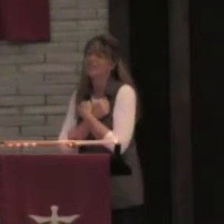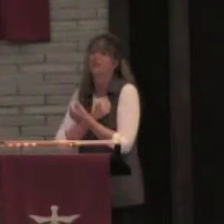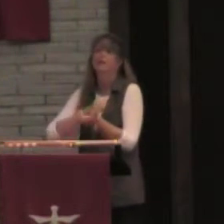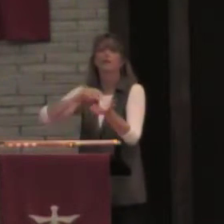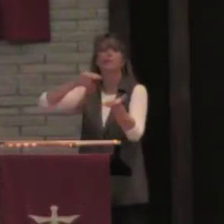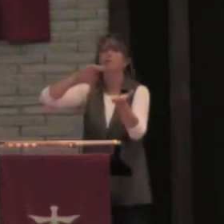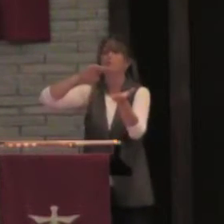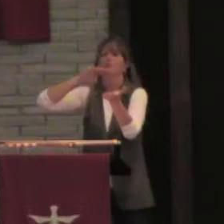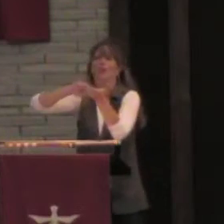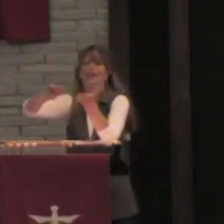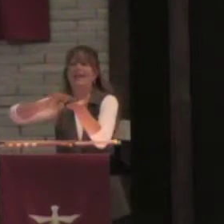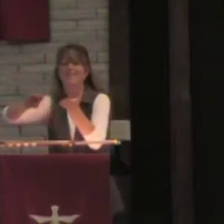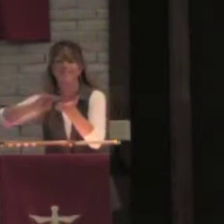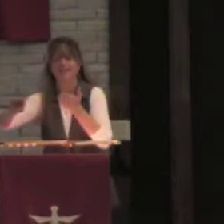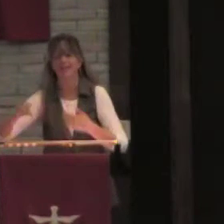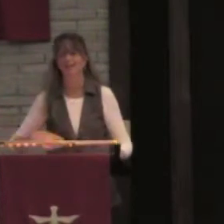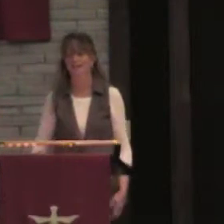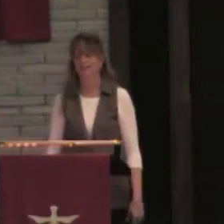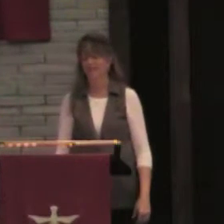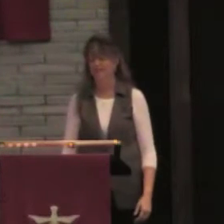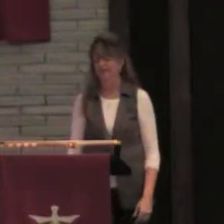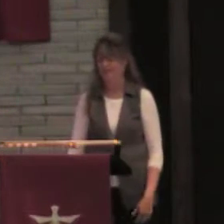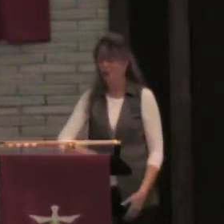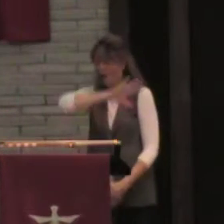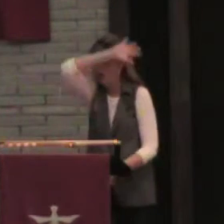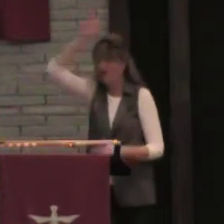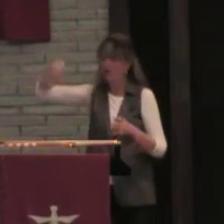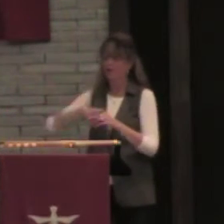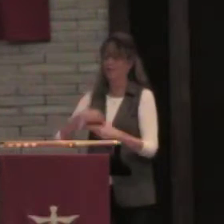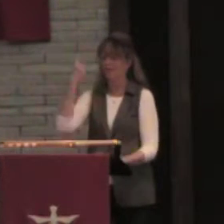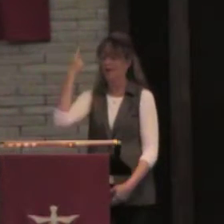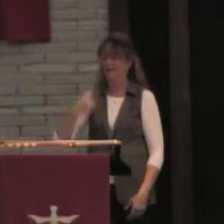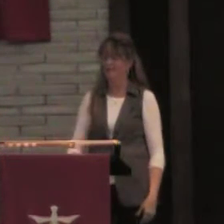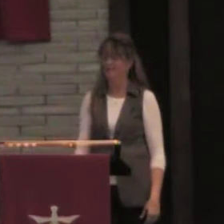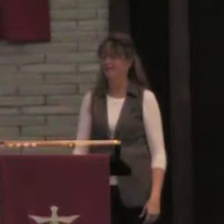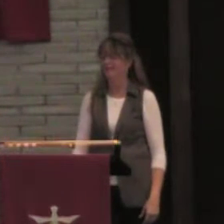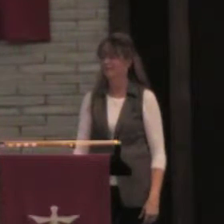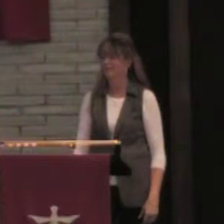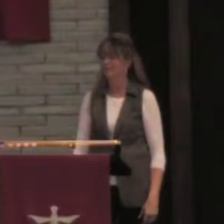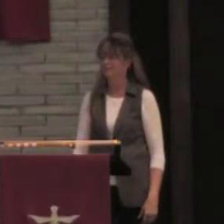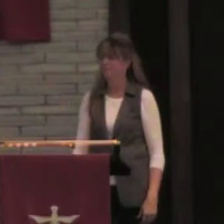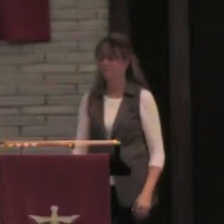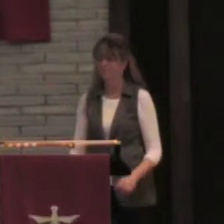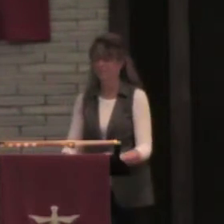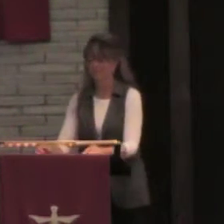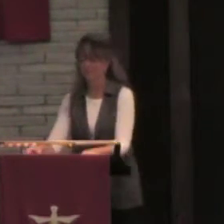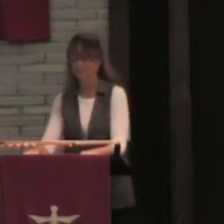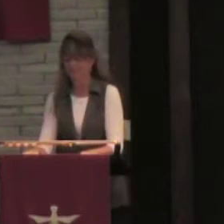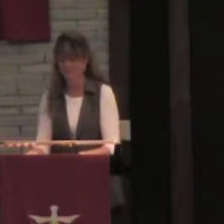compassionate, loving, forgiving. All of those things in one.